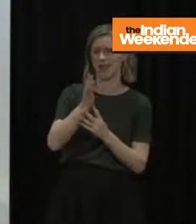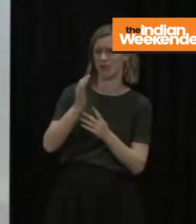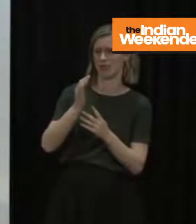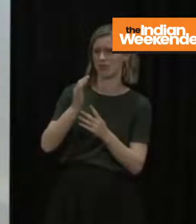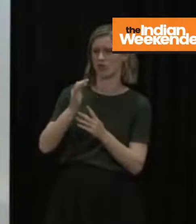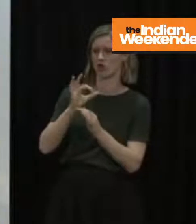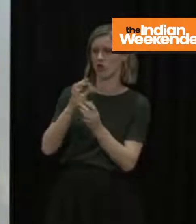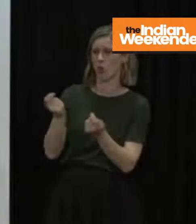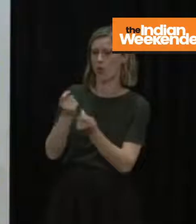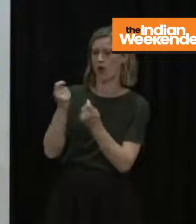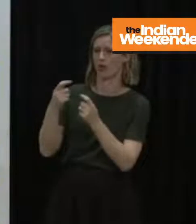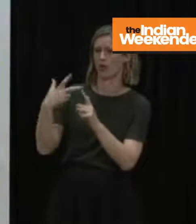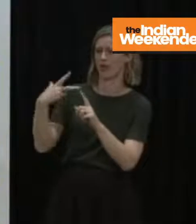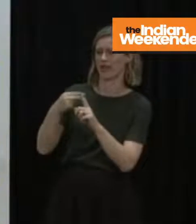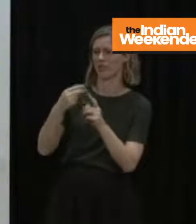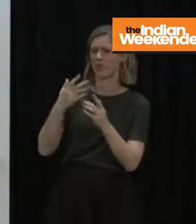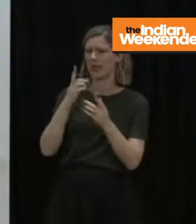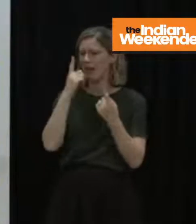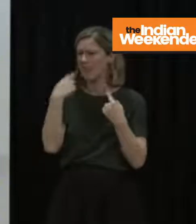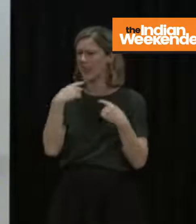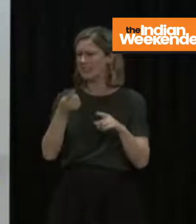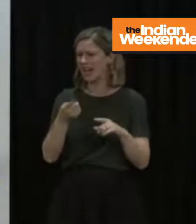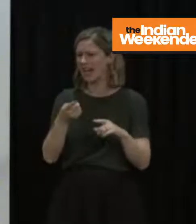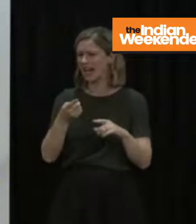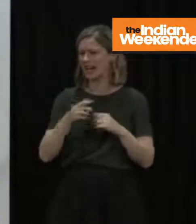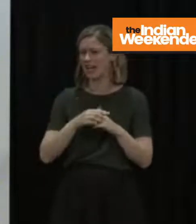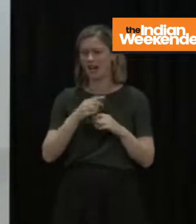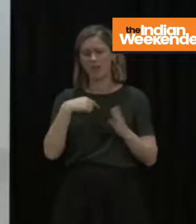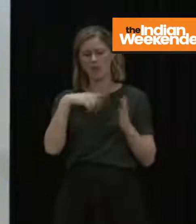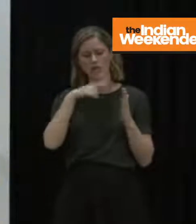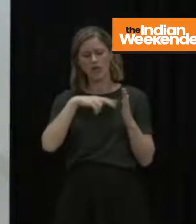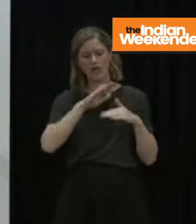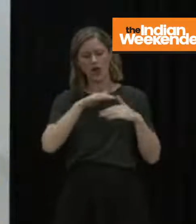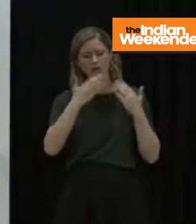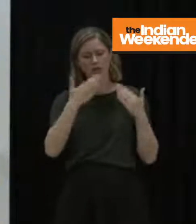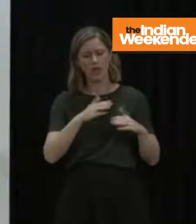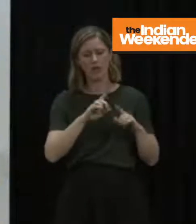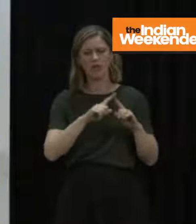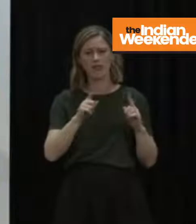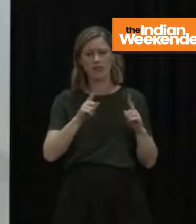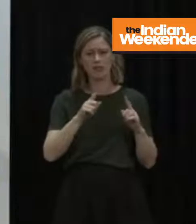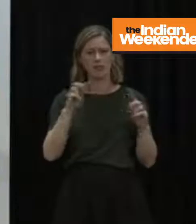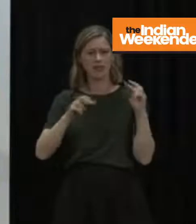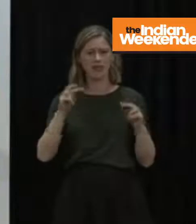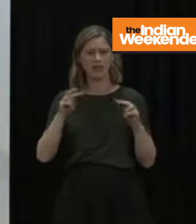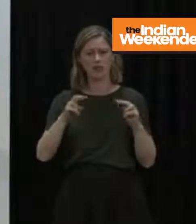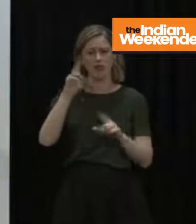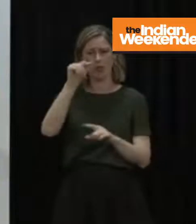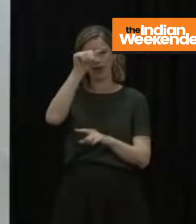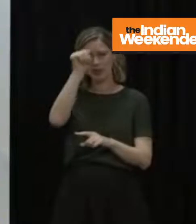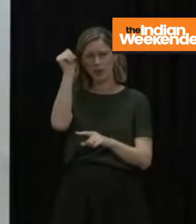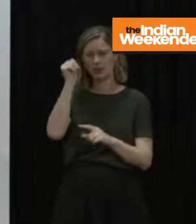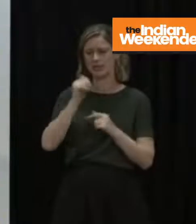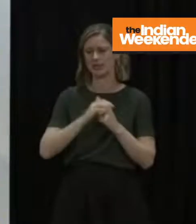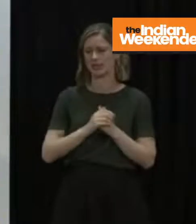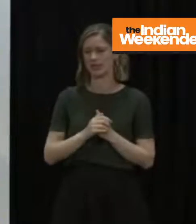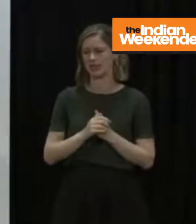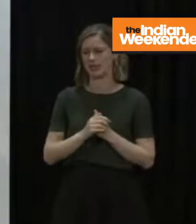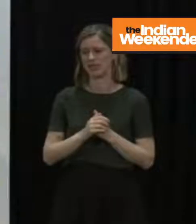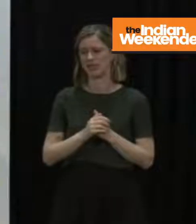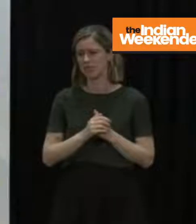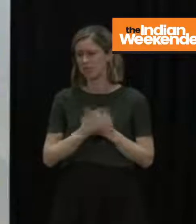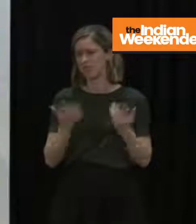There's a lot of speculation. I think both Dr. McElnay and I have been reading overnight with variable views from experts. That's